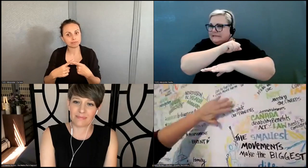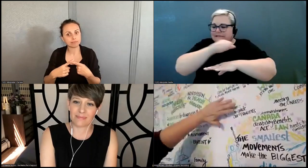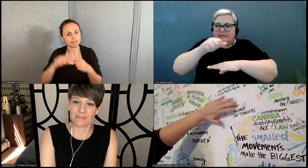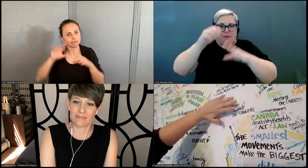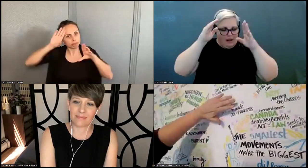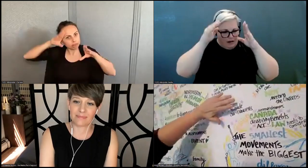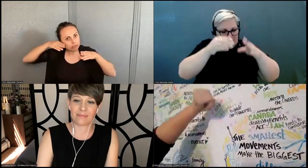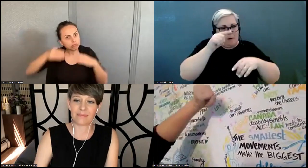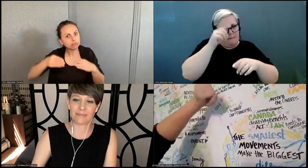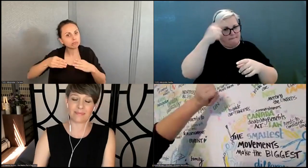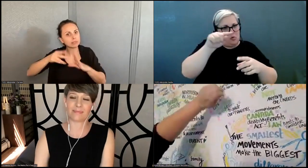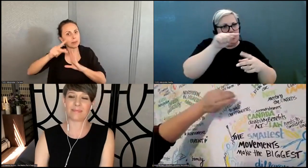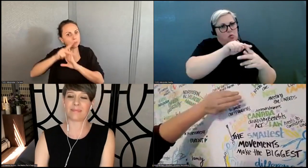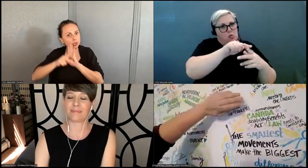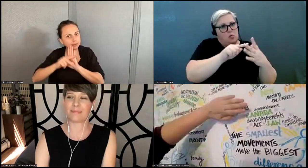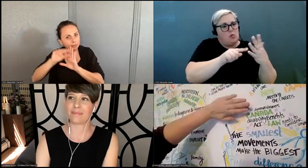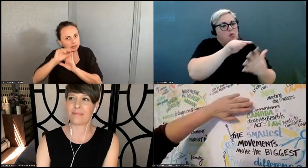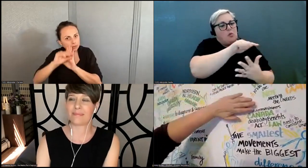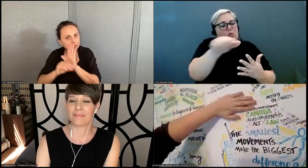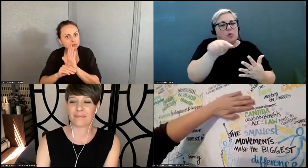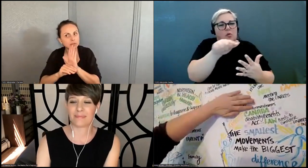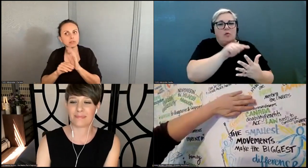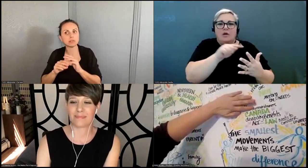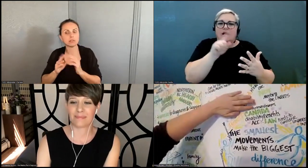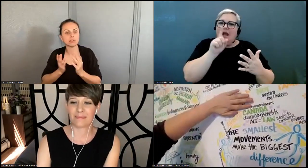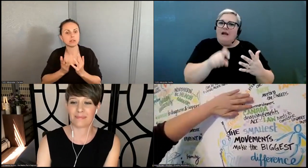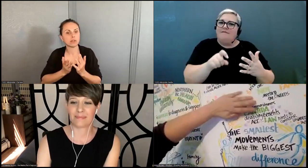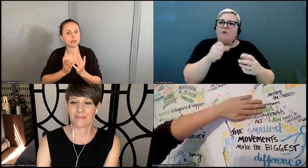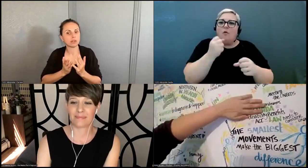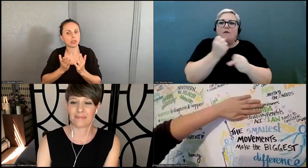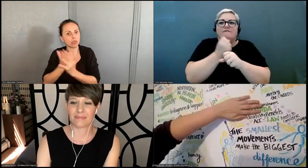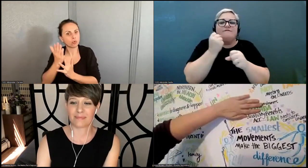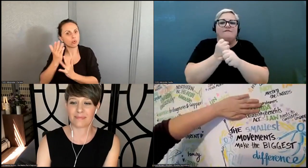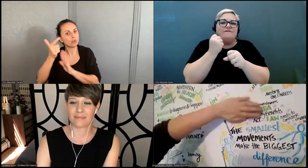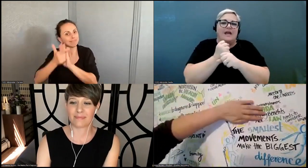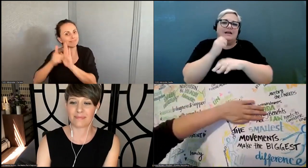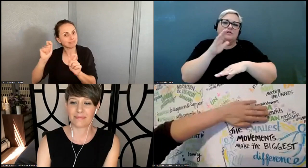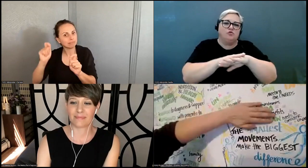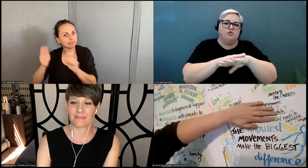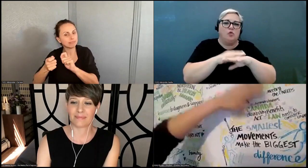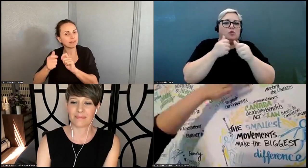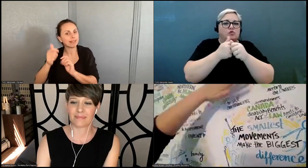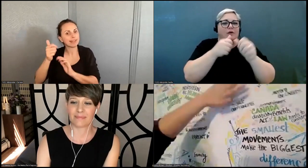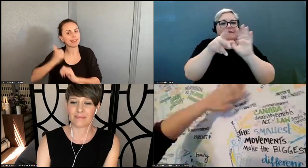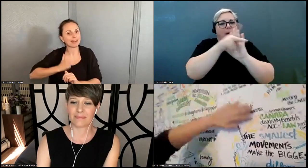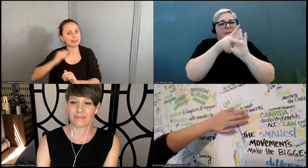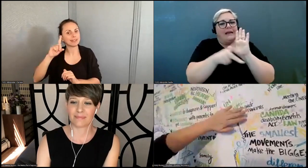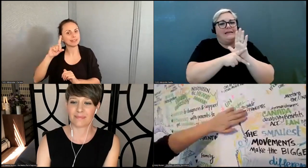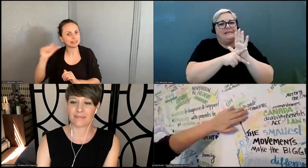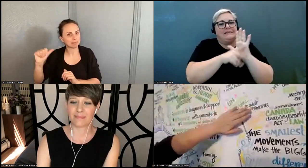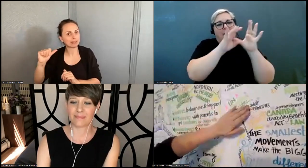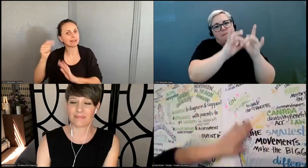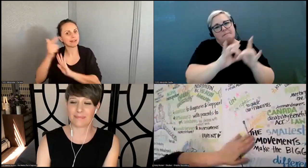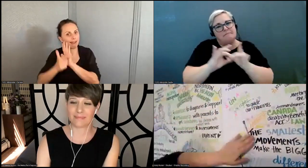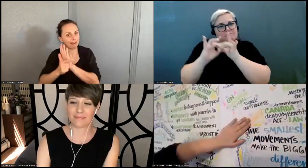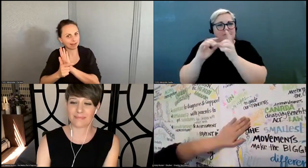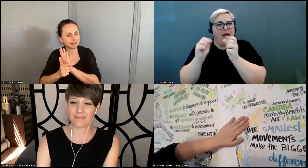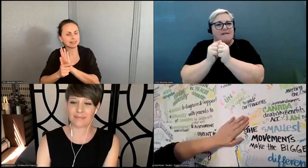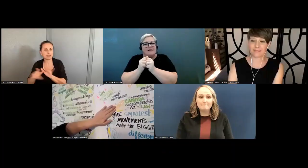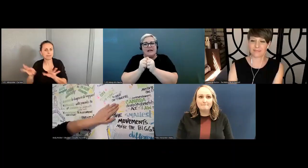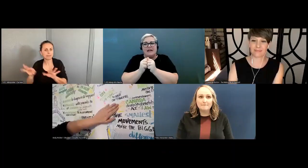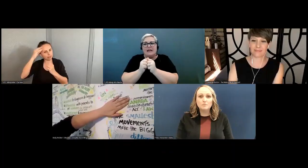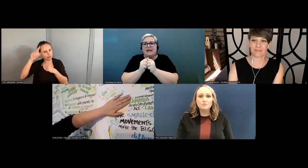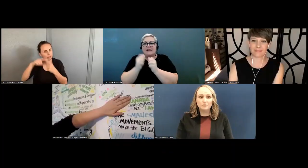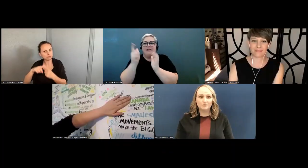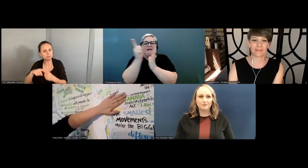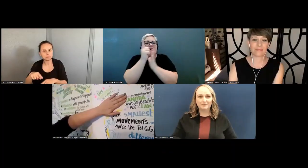centering principles through the amendments to Canada's Disability Act as a law are really important to